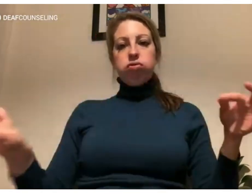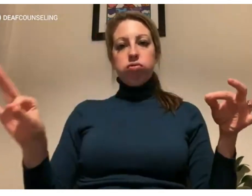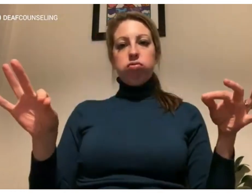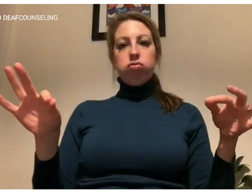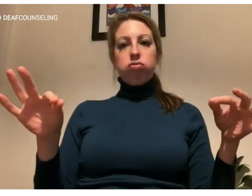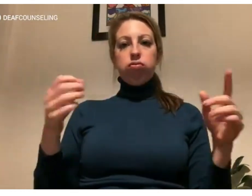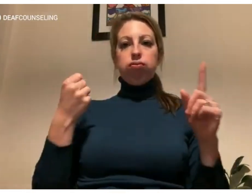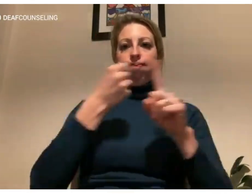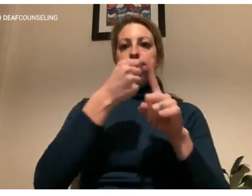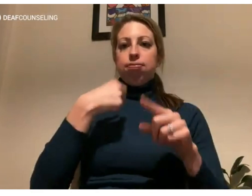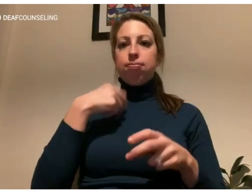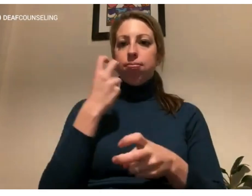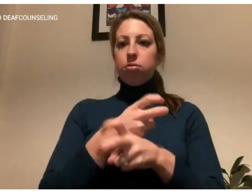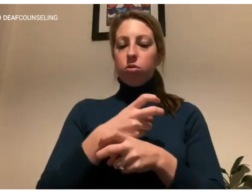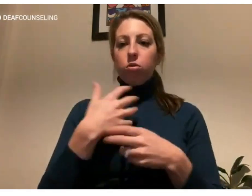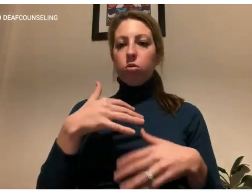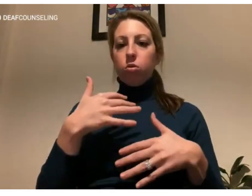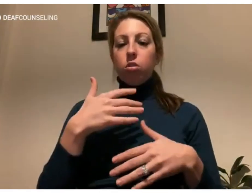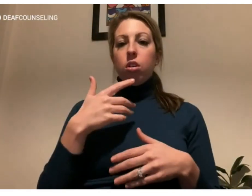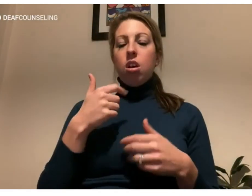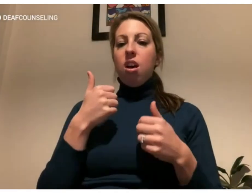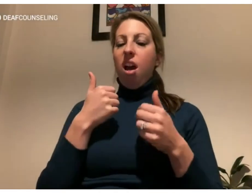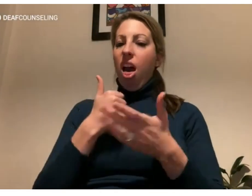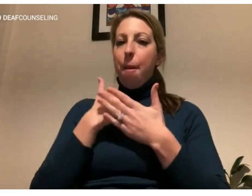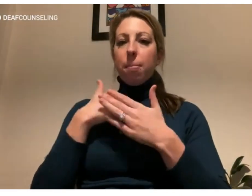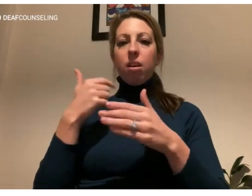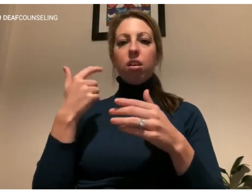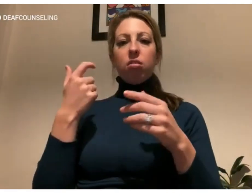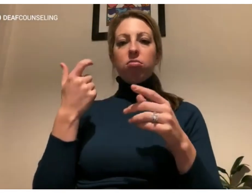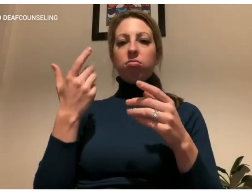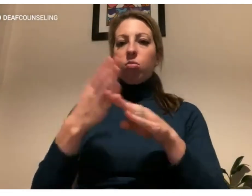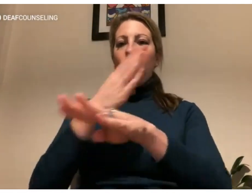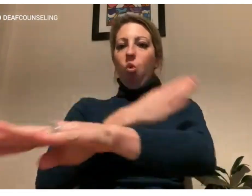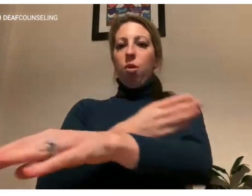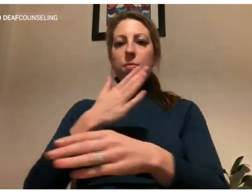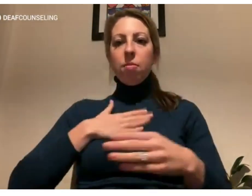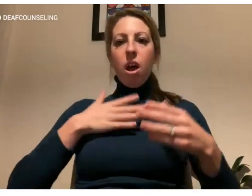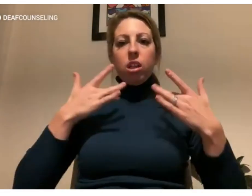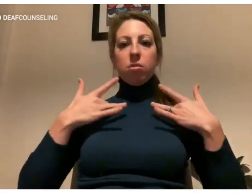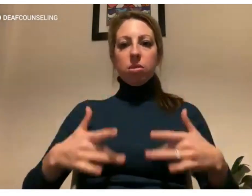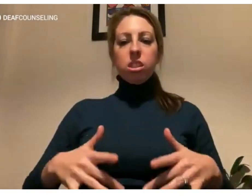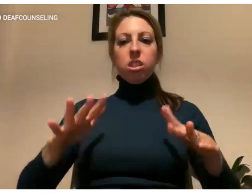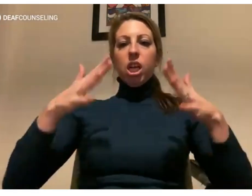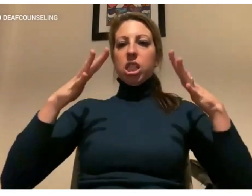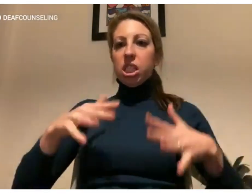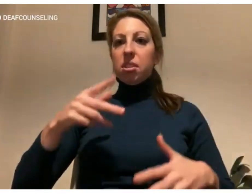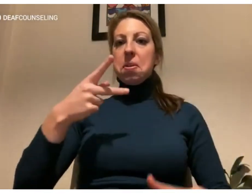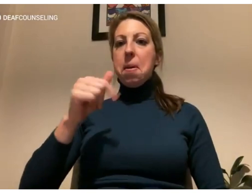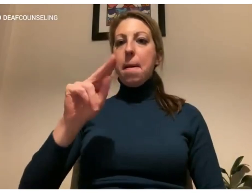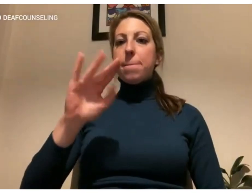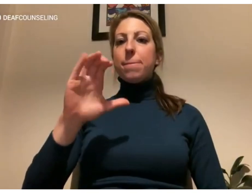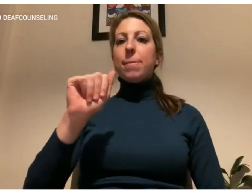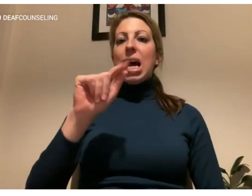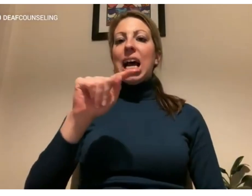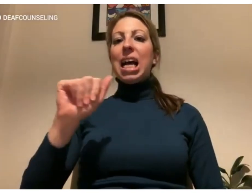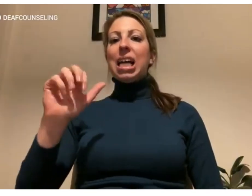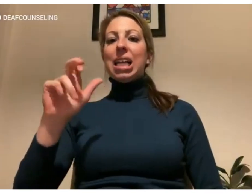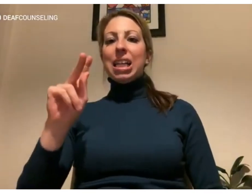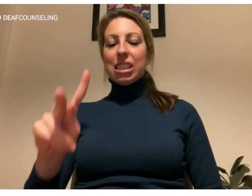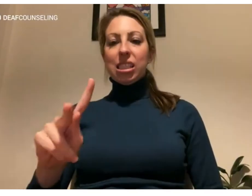therapist always gives me really good advice, which helps me improve my